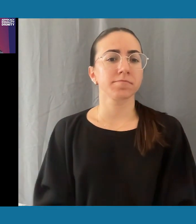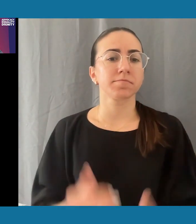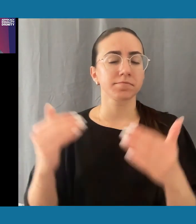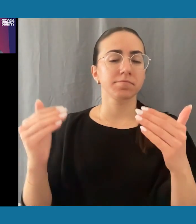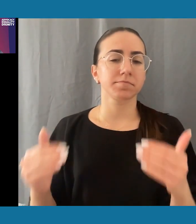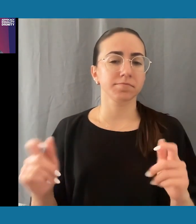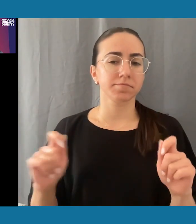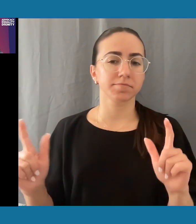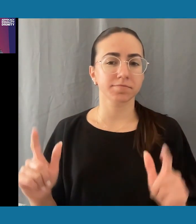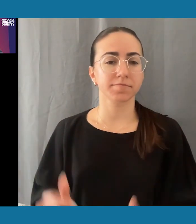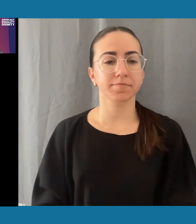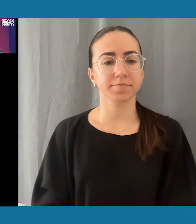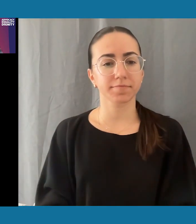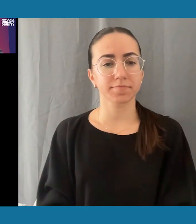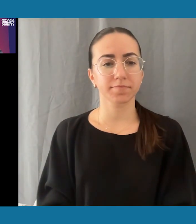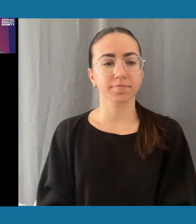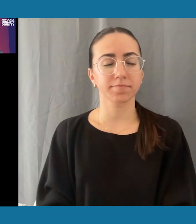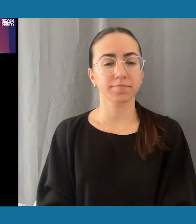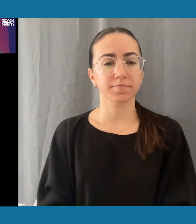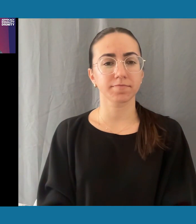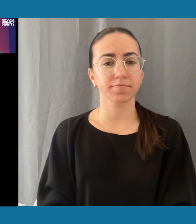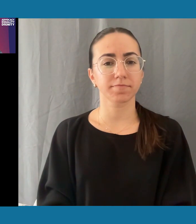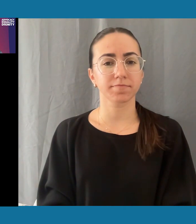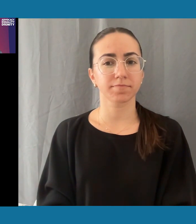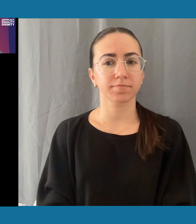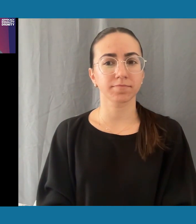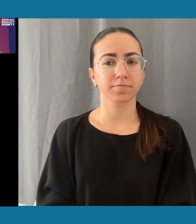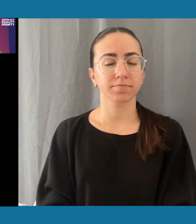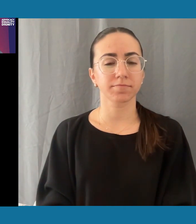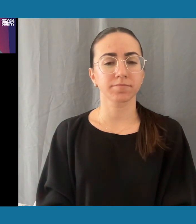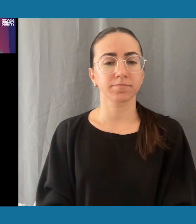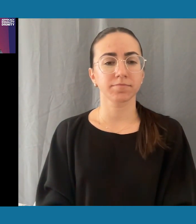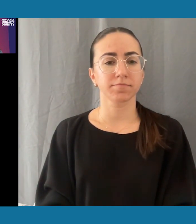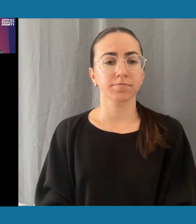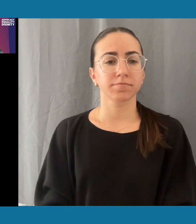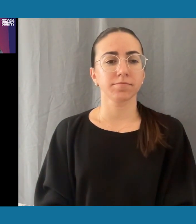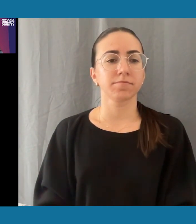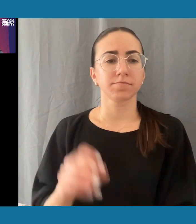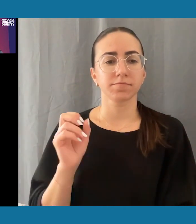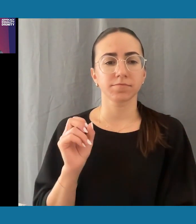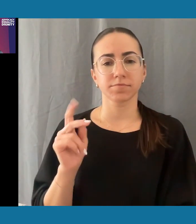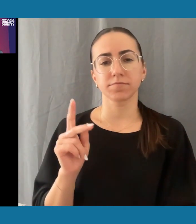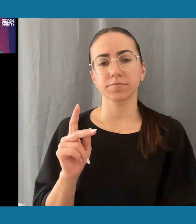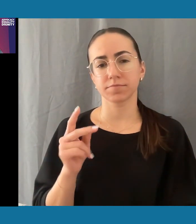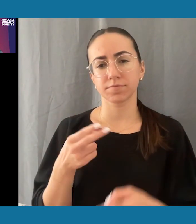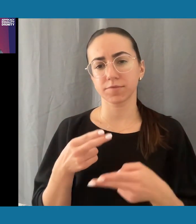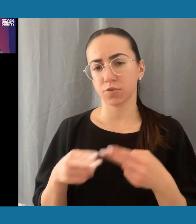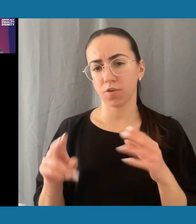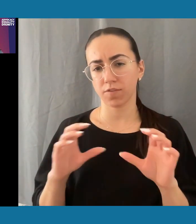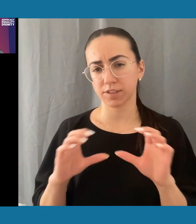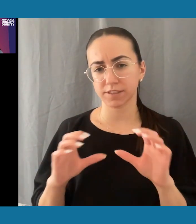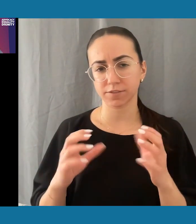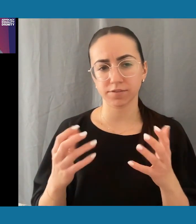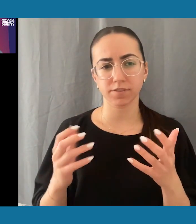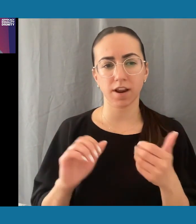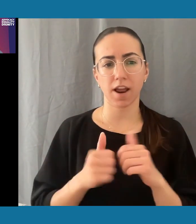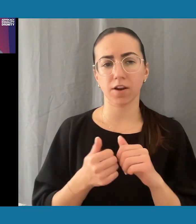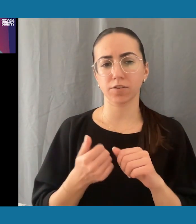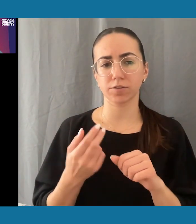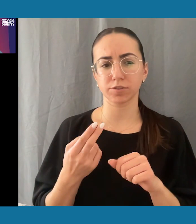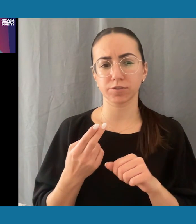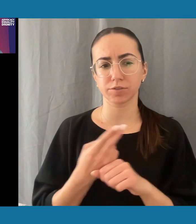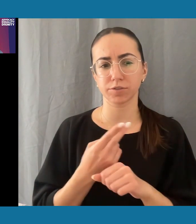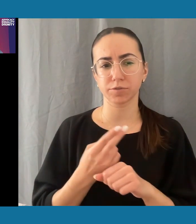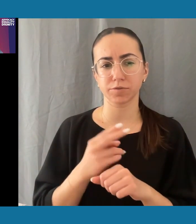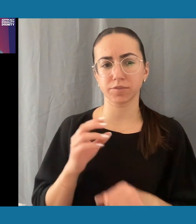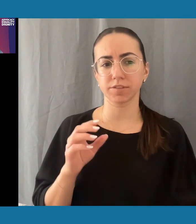Okay, so I just wanted to have a little conversation about how SDM can be used in conjunction with guardianship. It doesn't